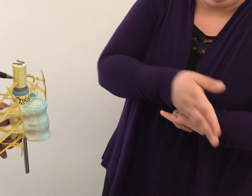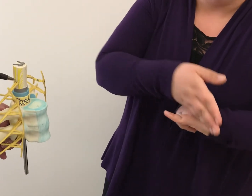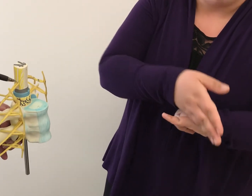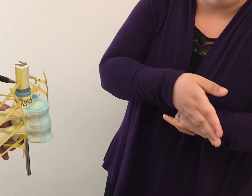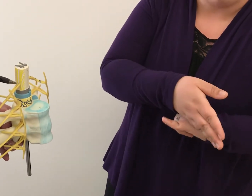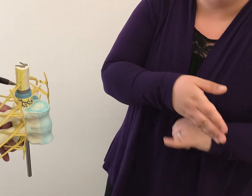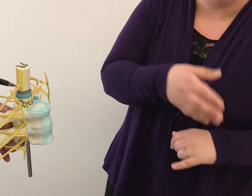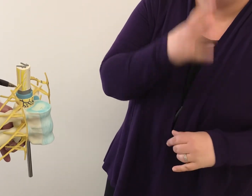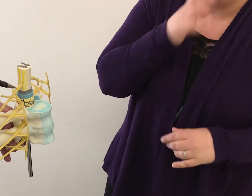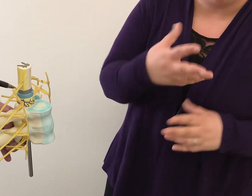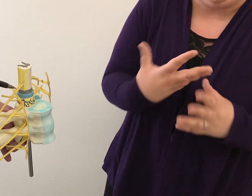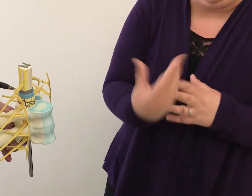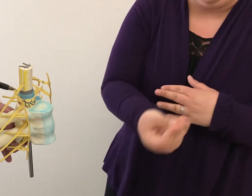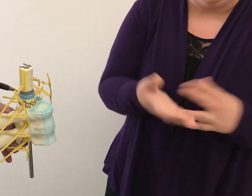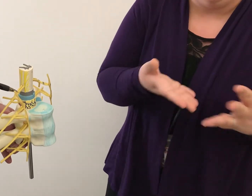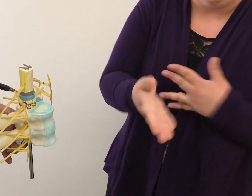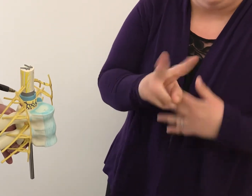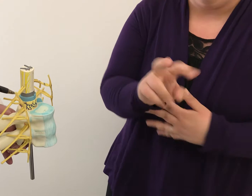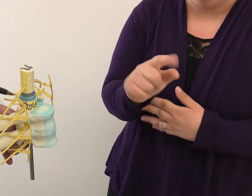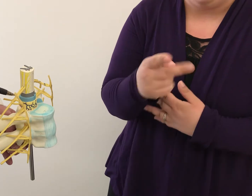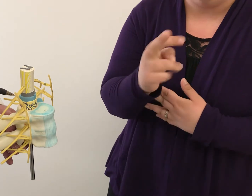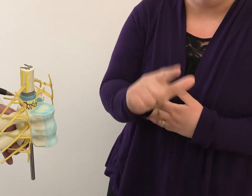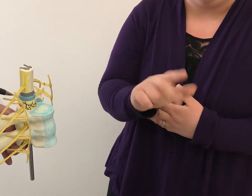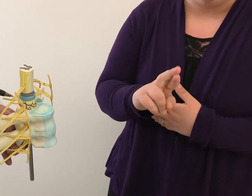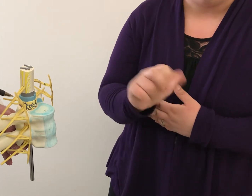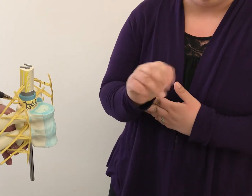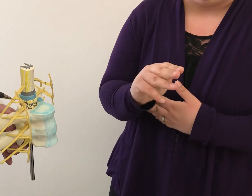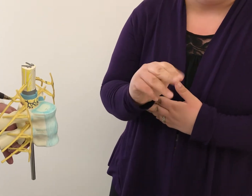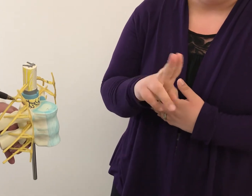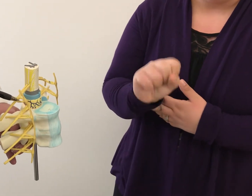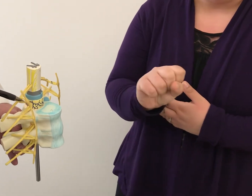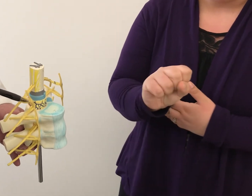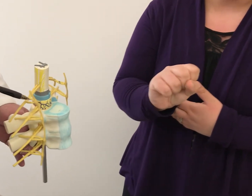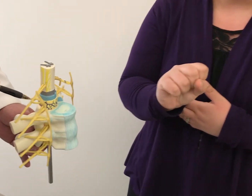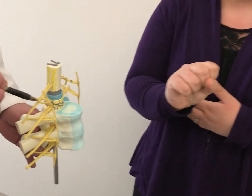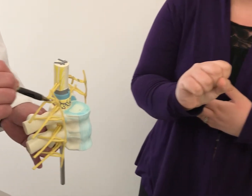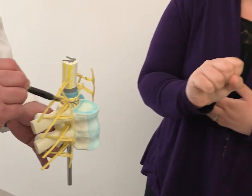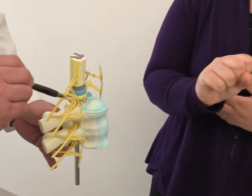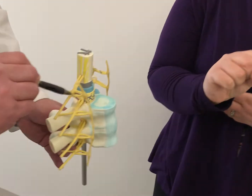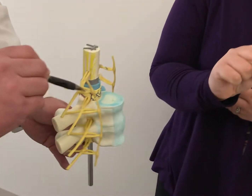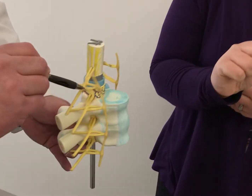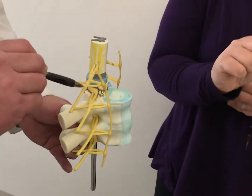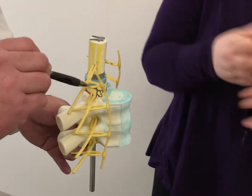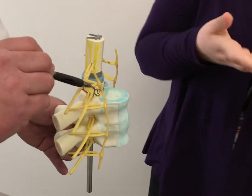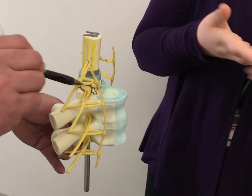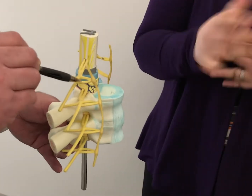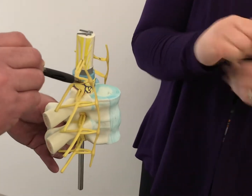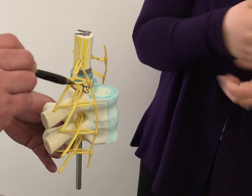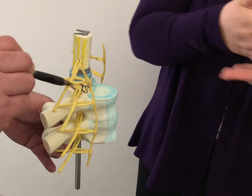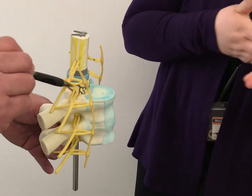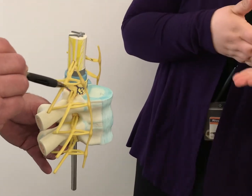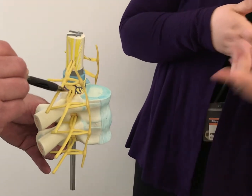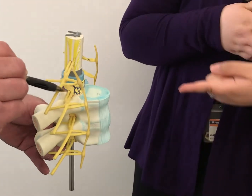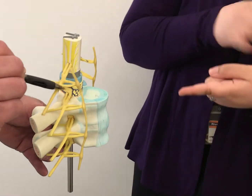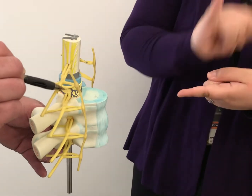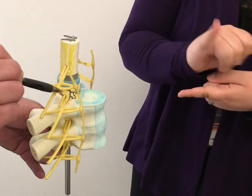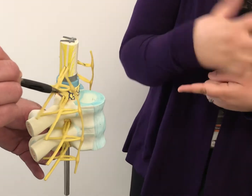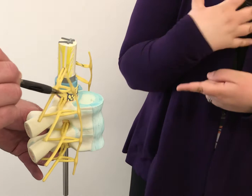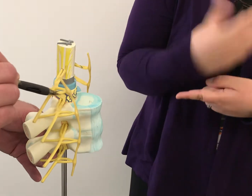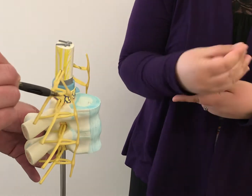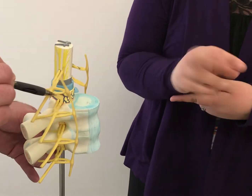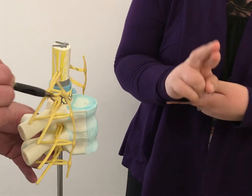go through the ventral ramus. Okay, it would go out around through this, which is the white